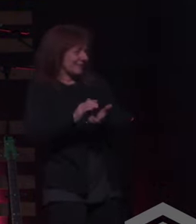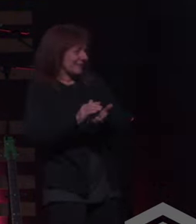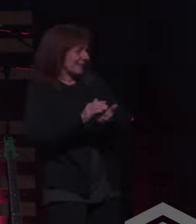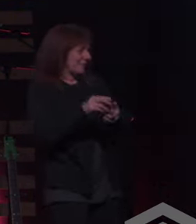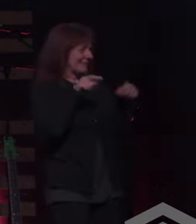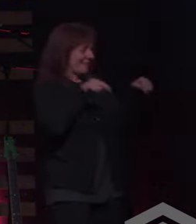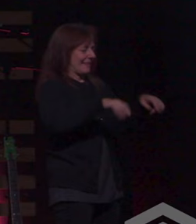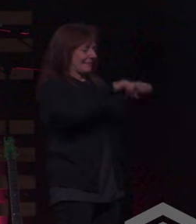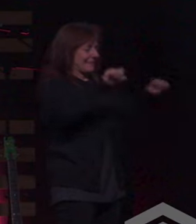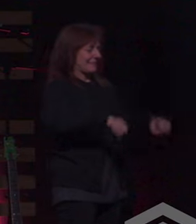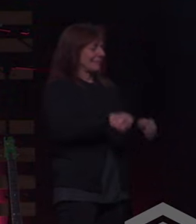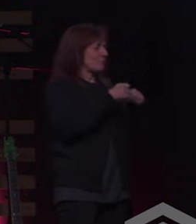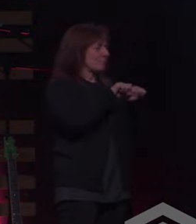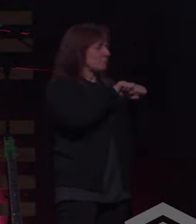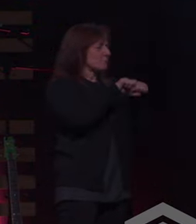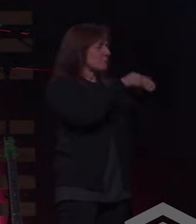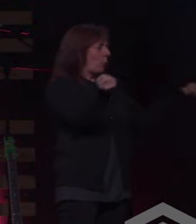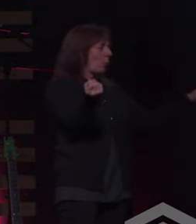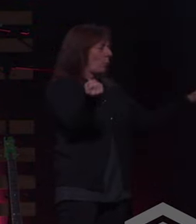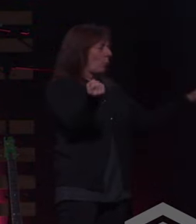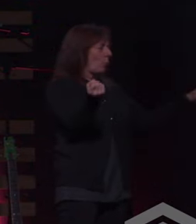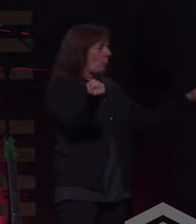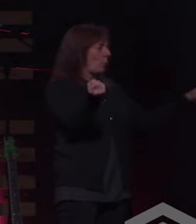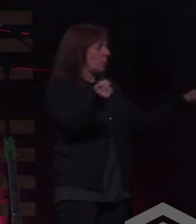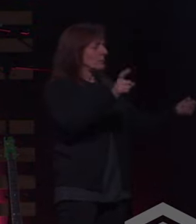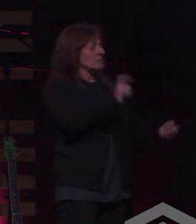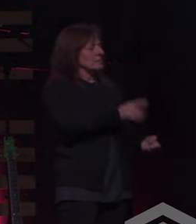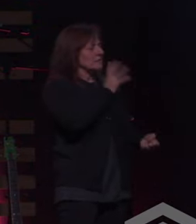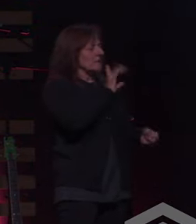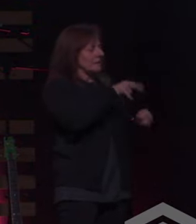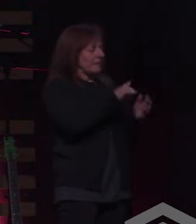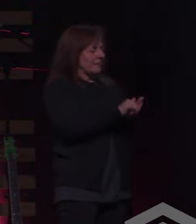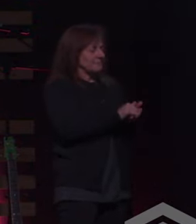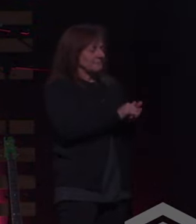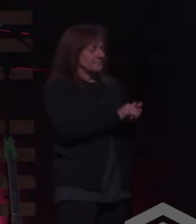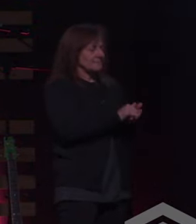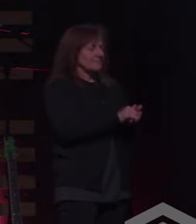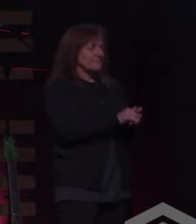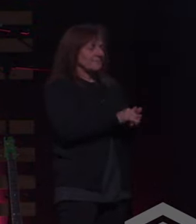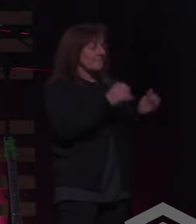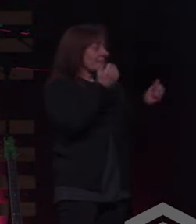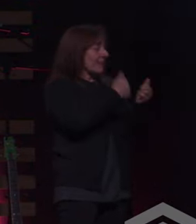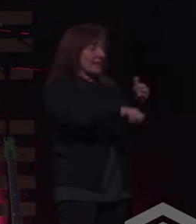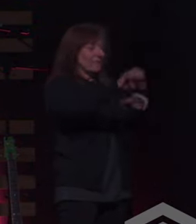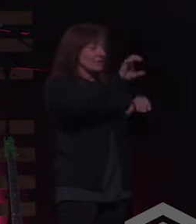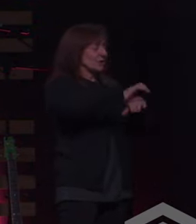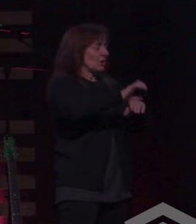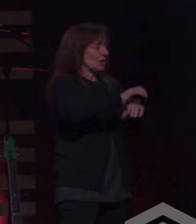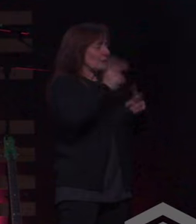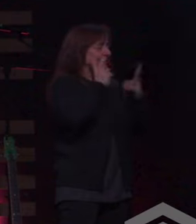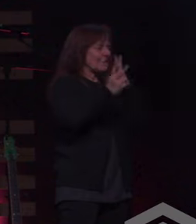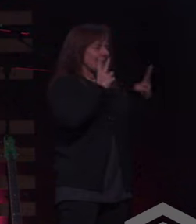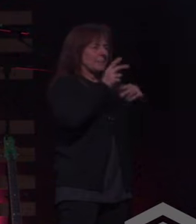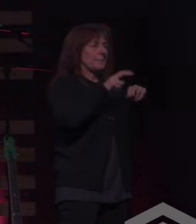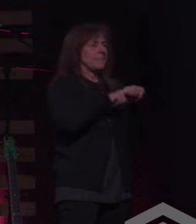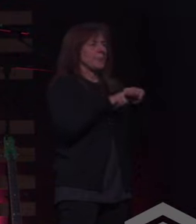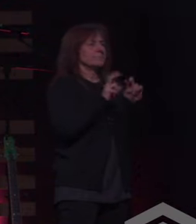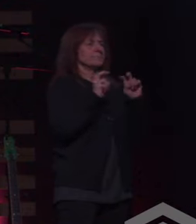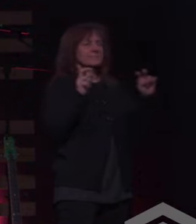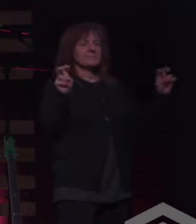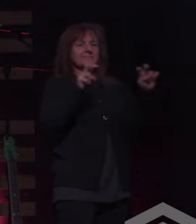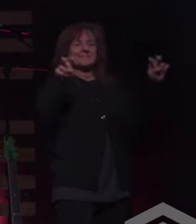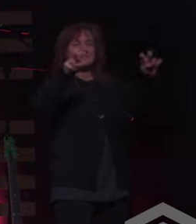broken and we don't talk about it. It's one of the biggest things in every single church. As people are sitting around